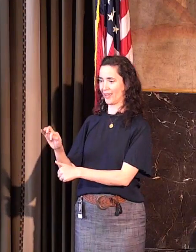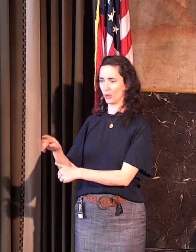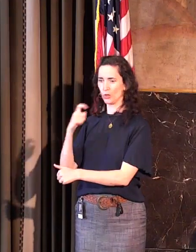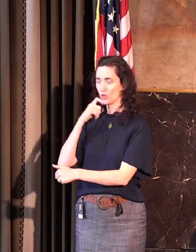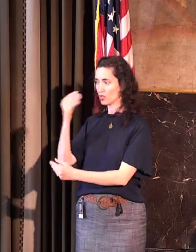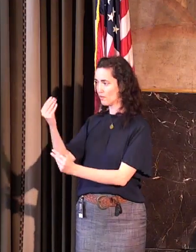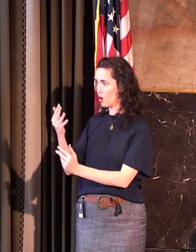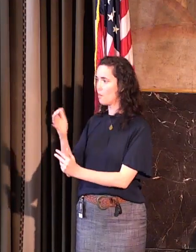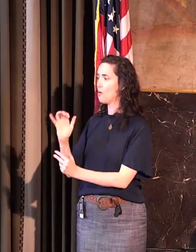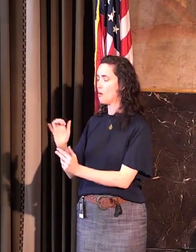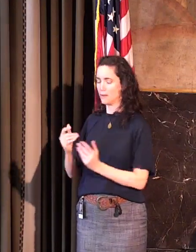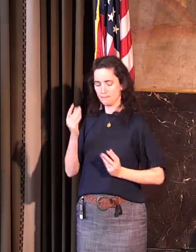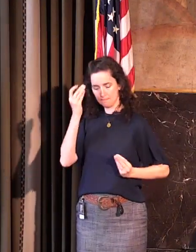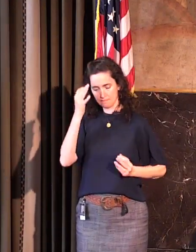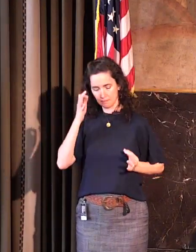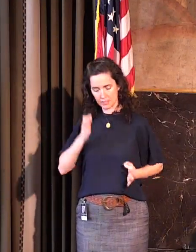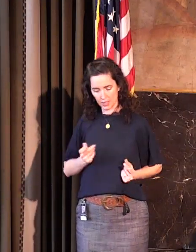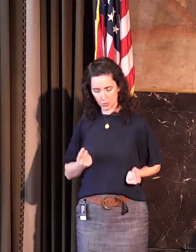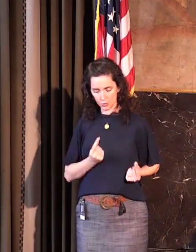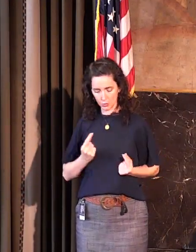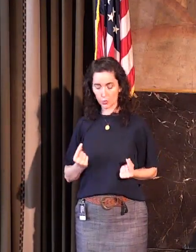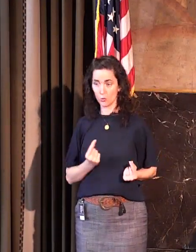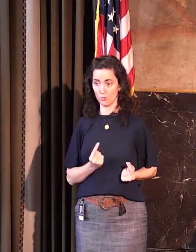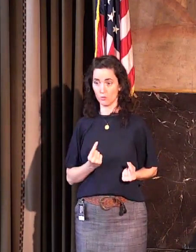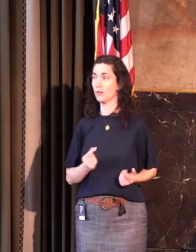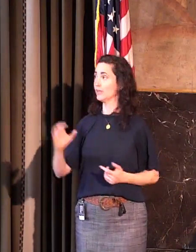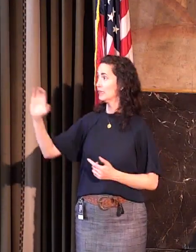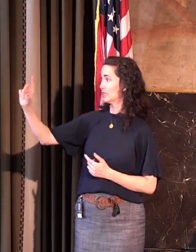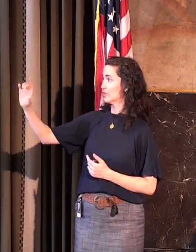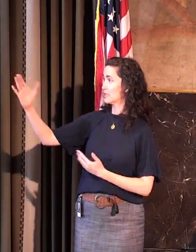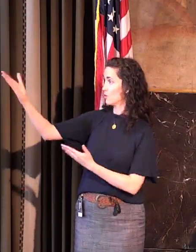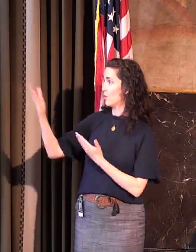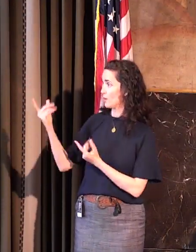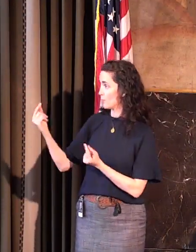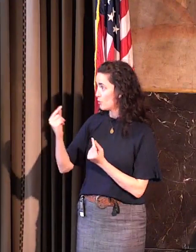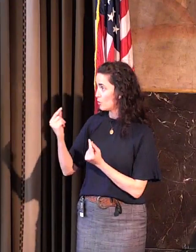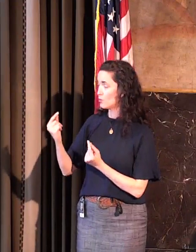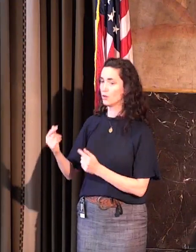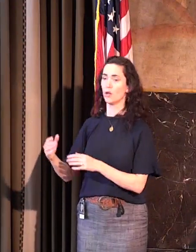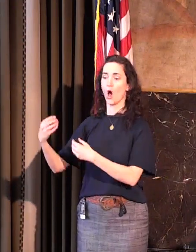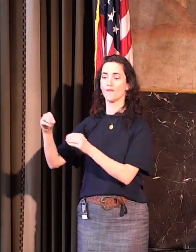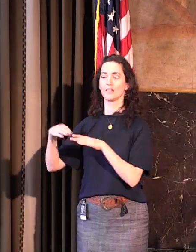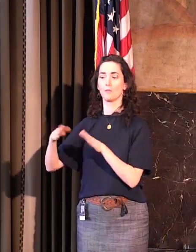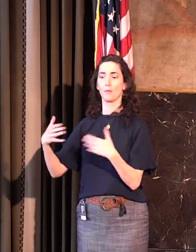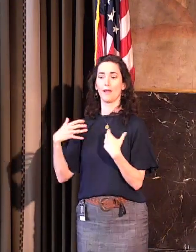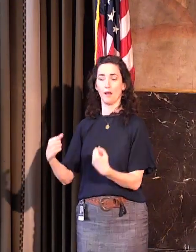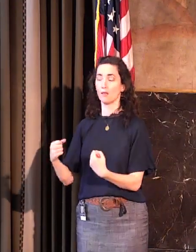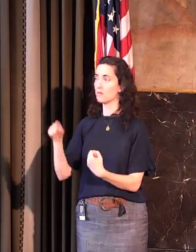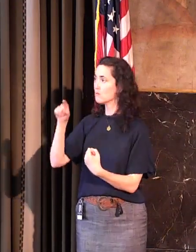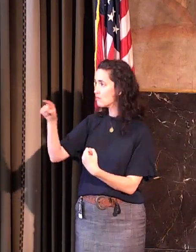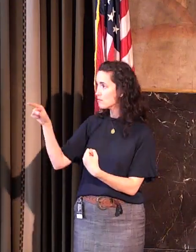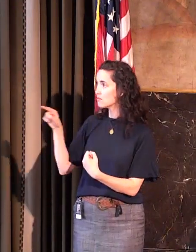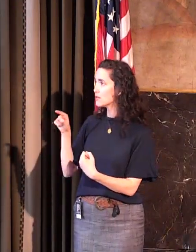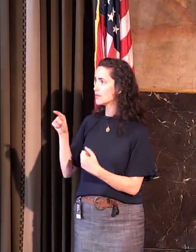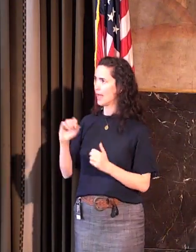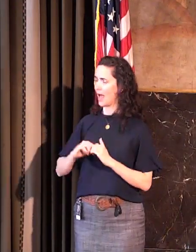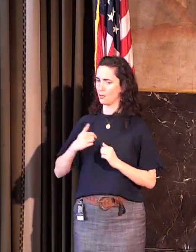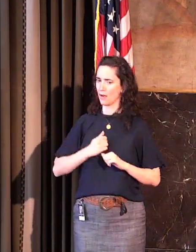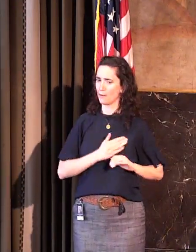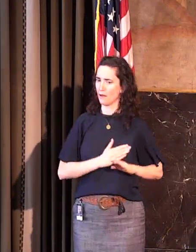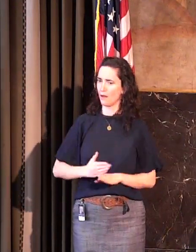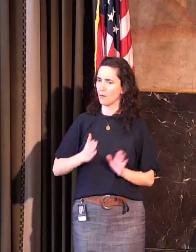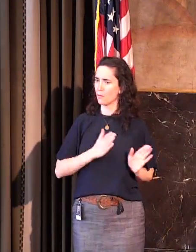you, based on recommendations coming from the CDC and the Office of Public Health relative to the disease burden, the level of